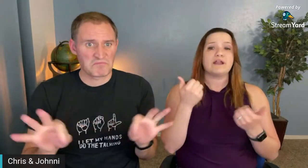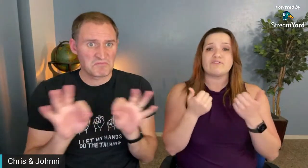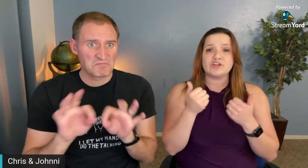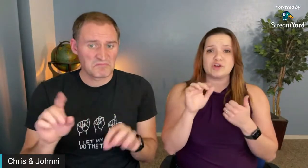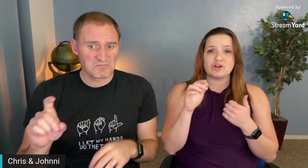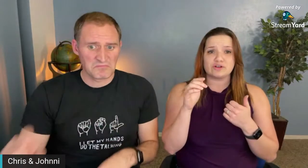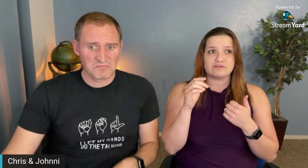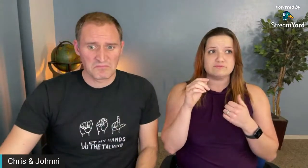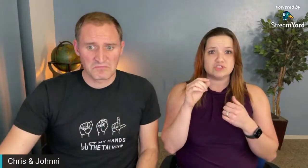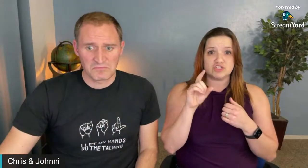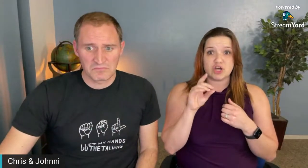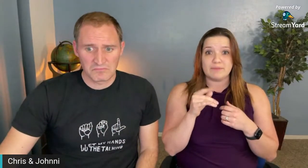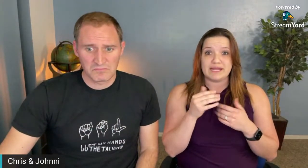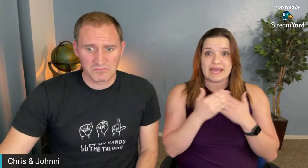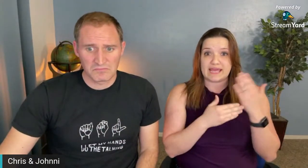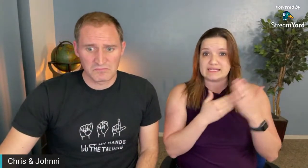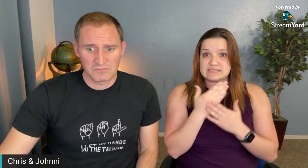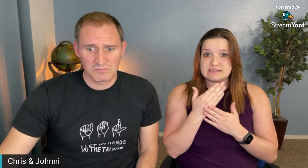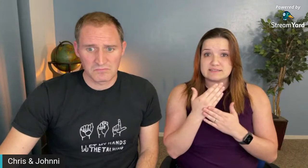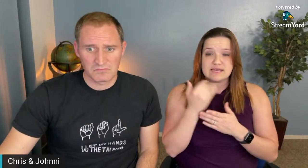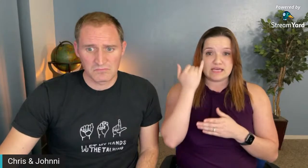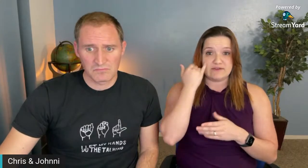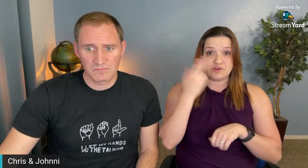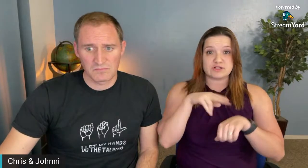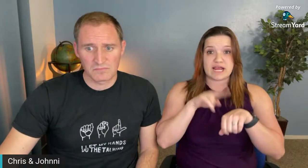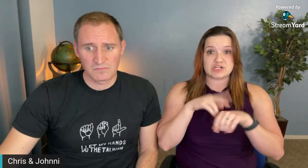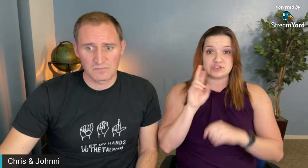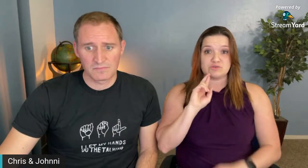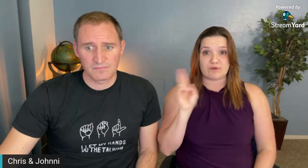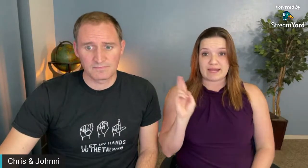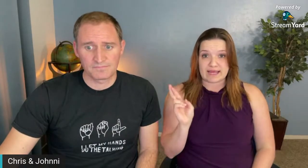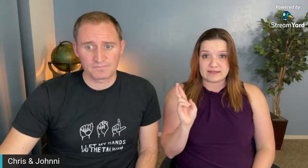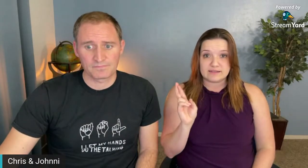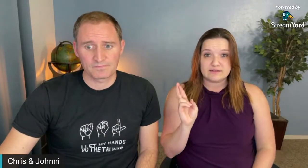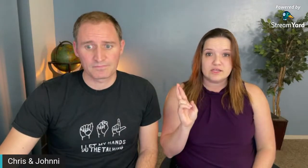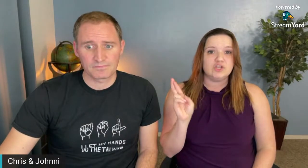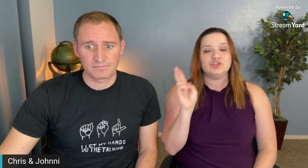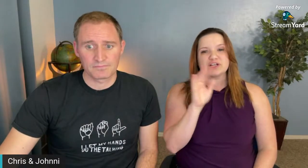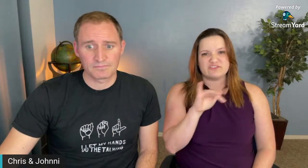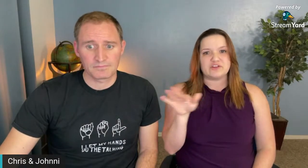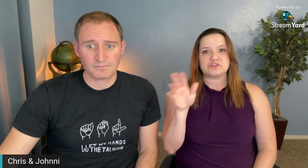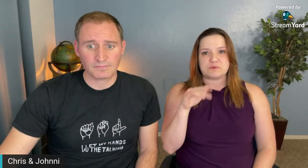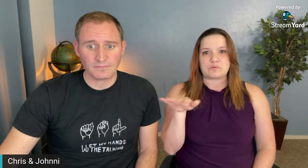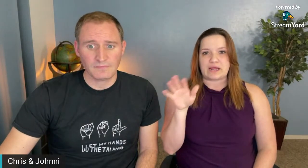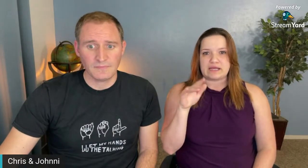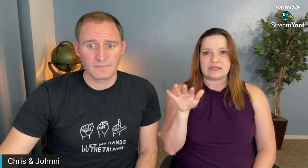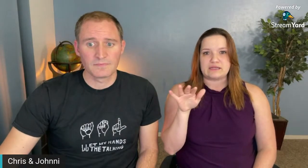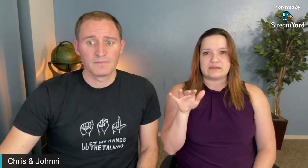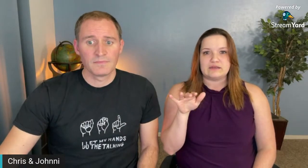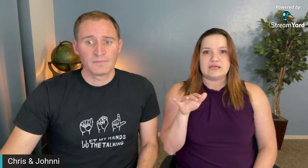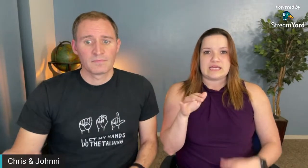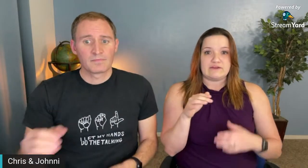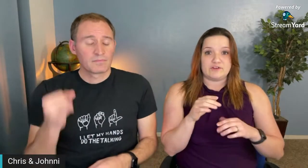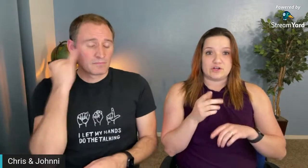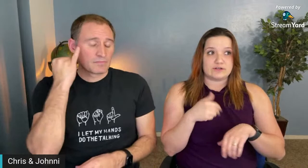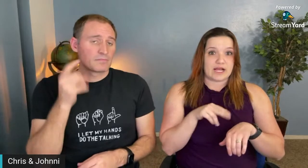whatever your dominant hand is, if you're naturally right-handed, you're going to finger spell right-handed. If you're